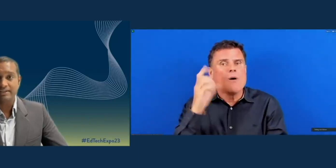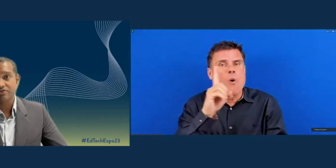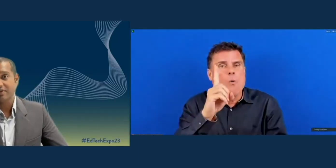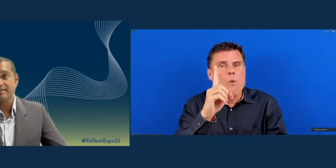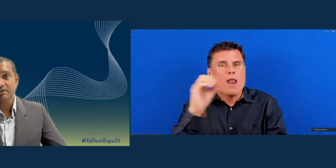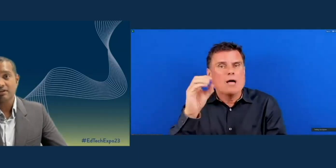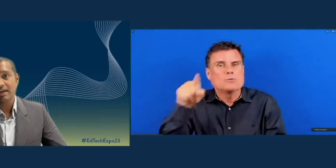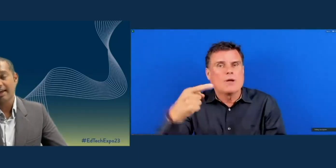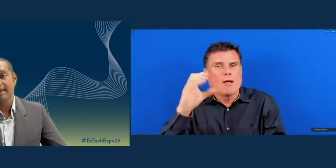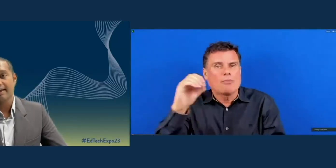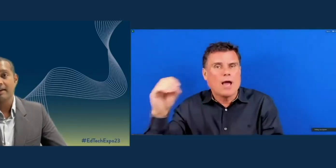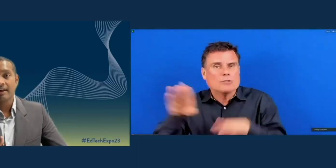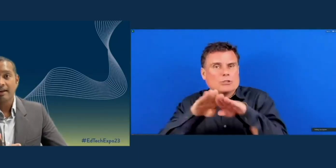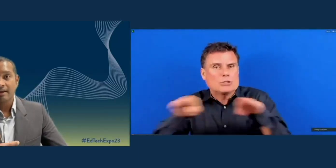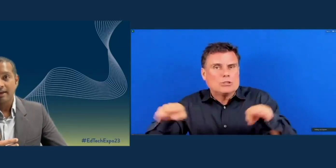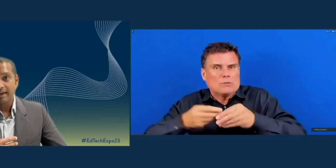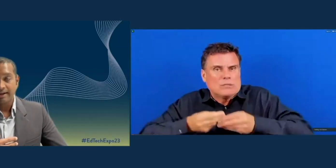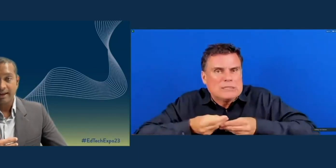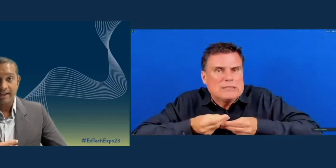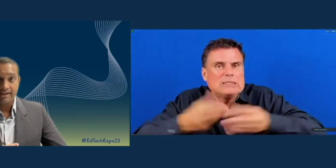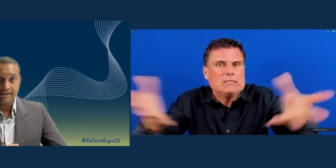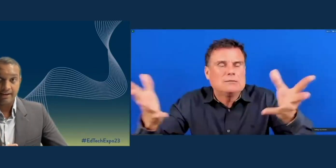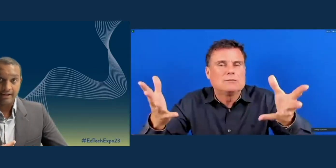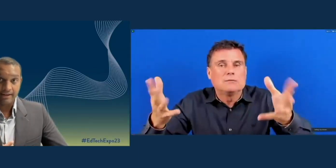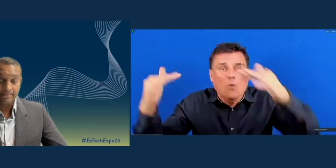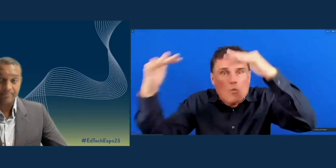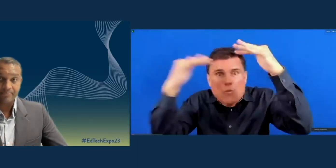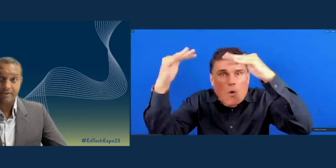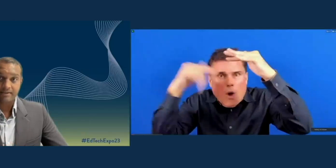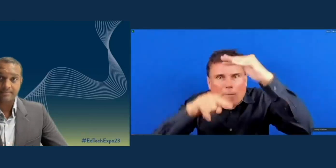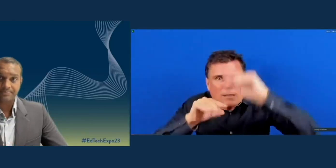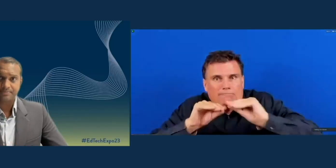what its strengths are and